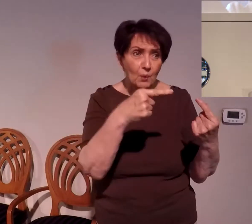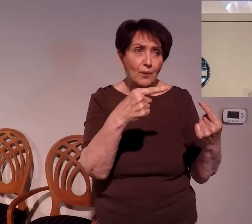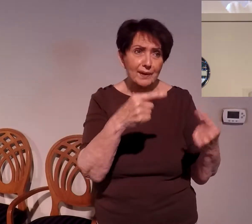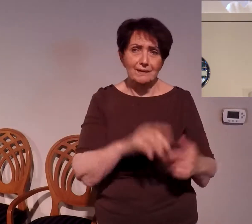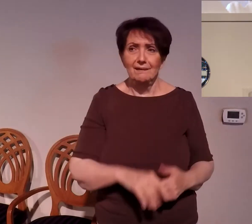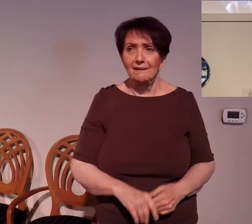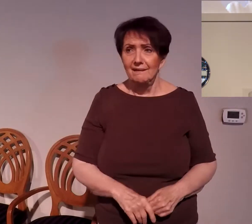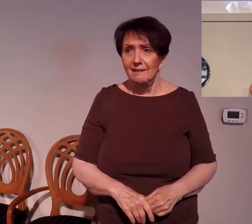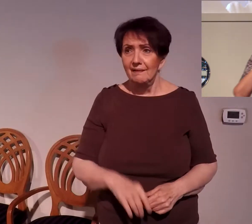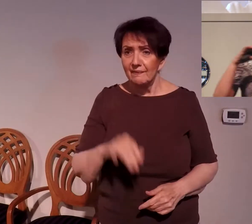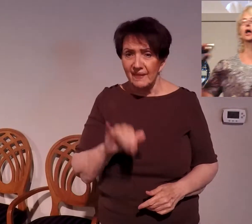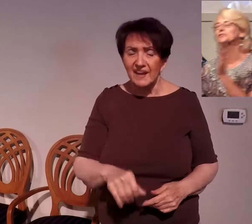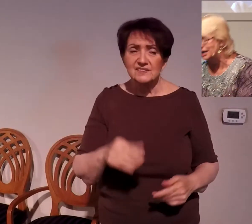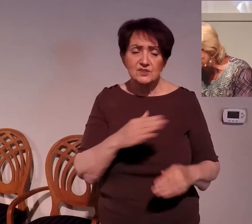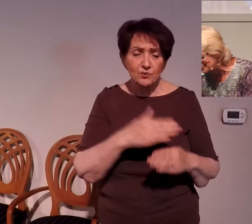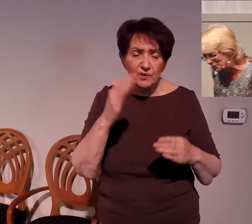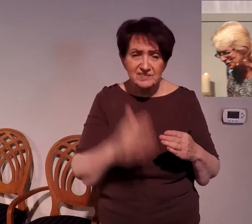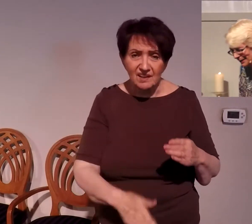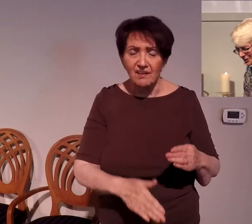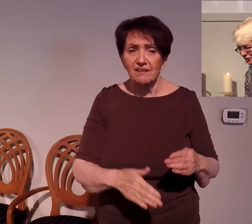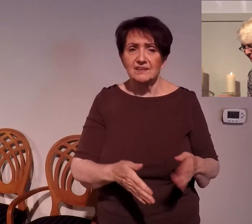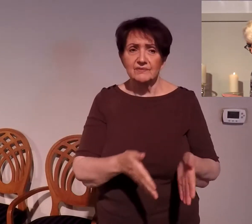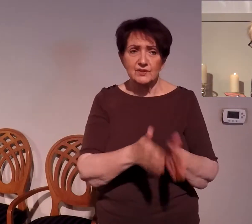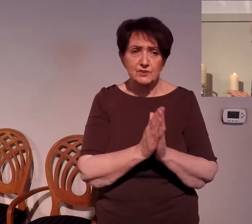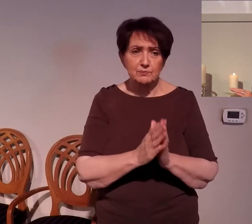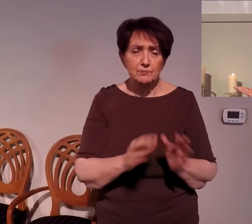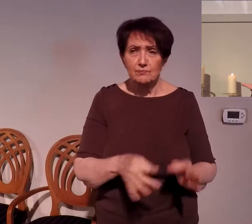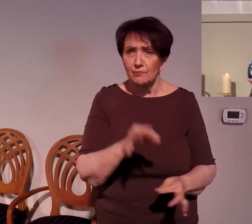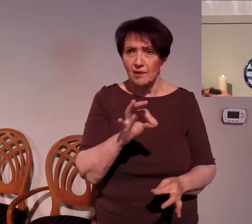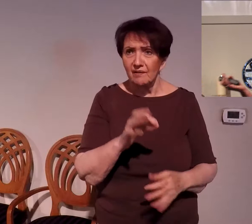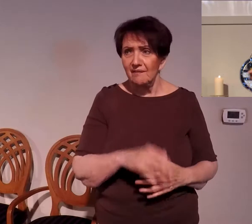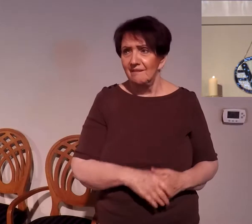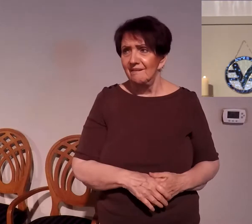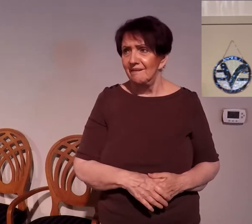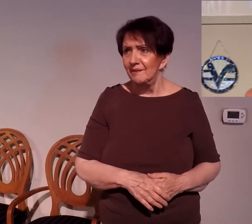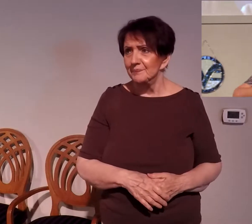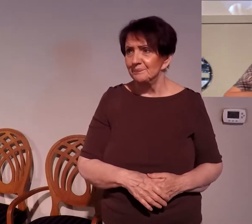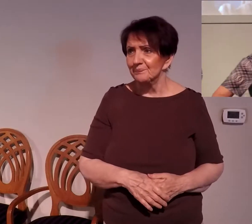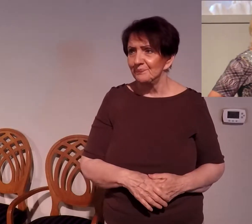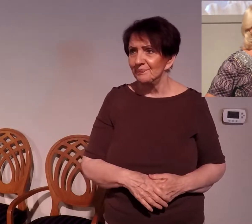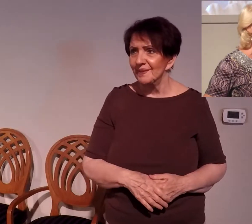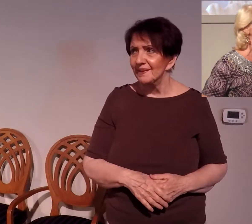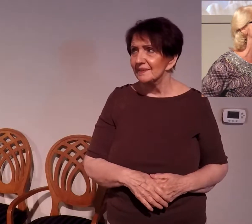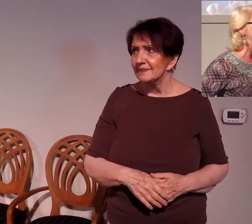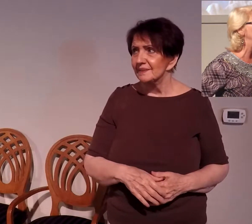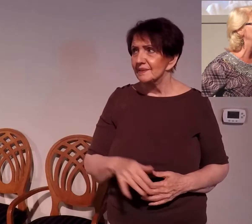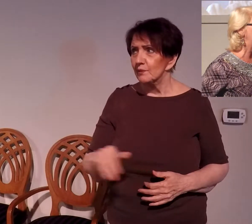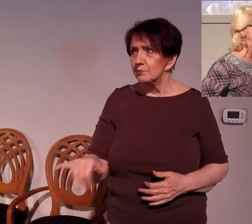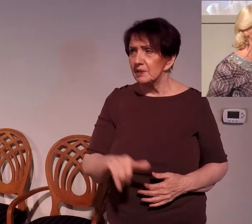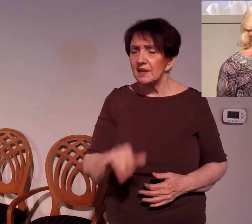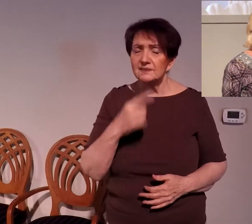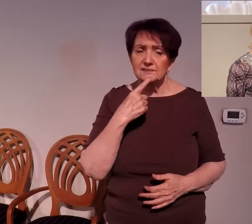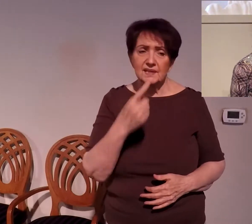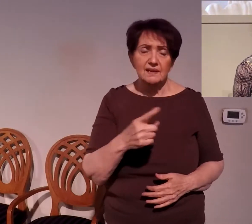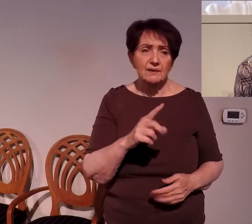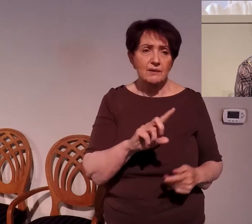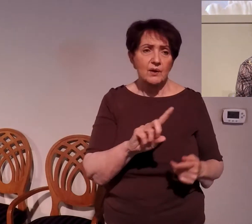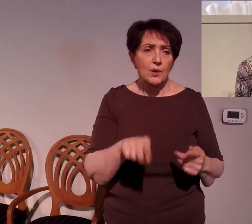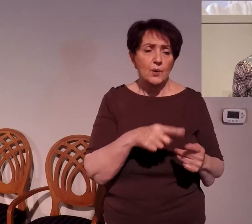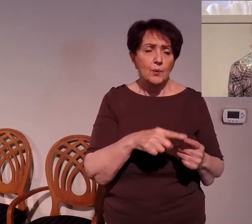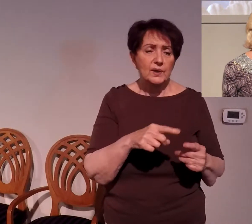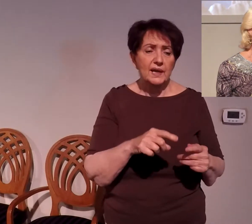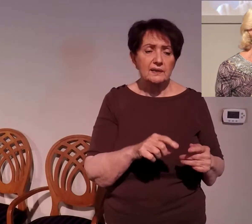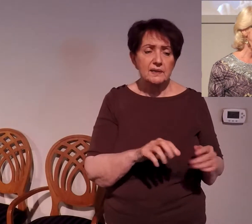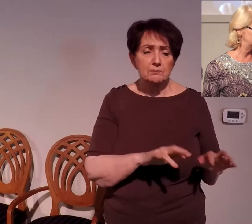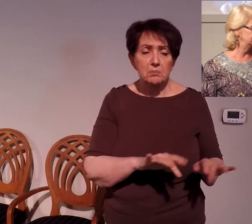That is supposed to be the end result of a spiritual mind treatment. That would be like saying, well, when I can play